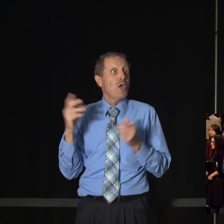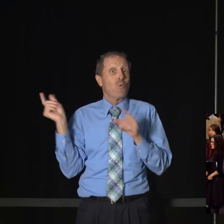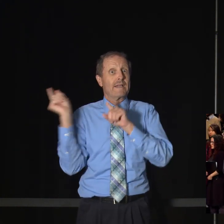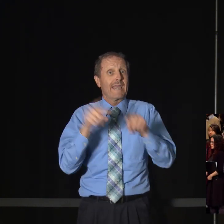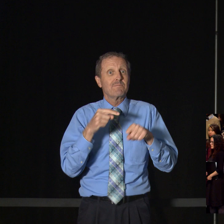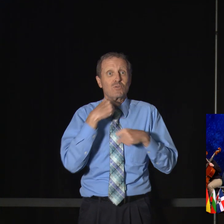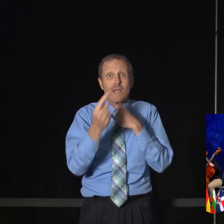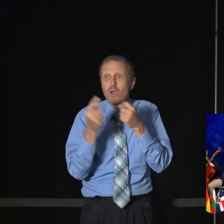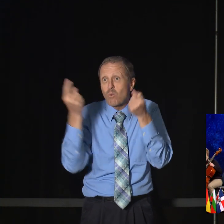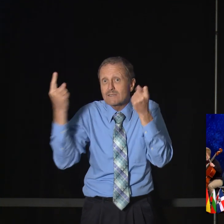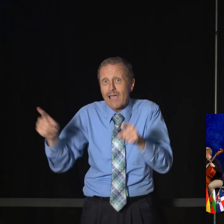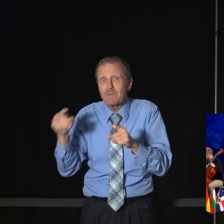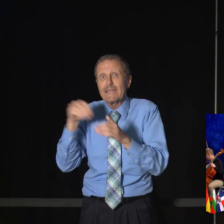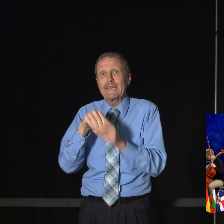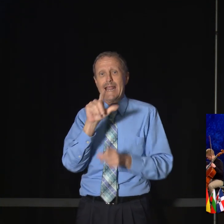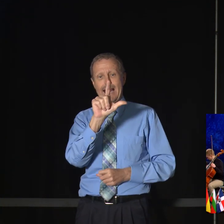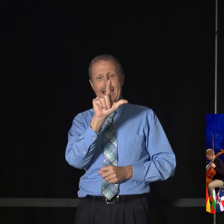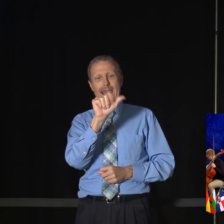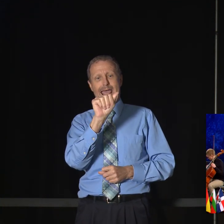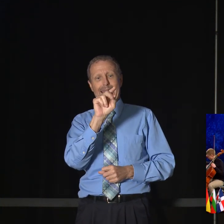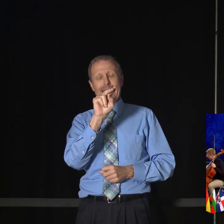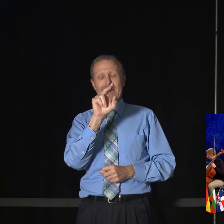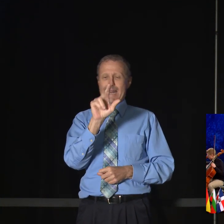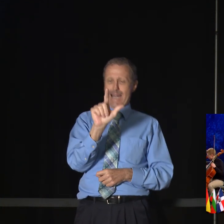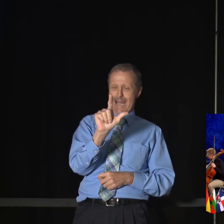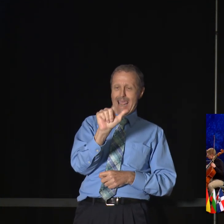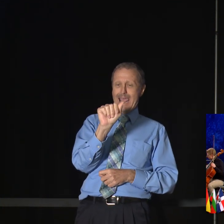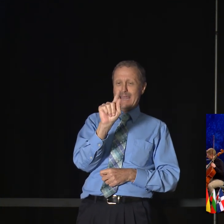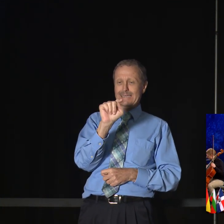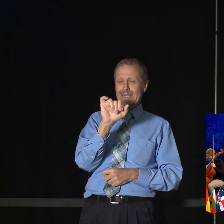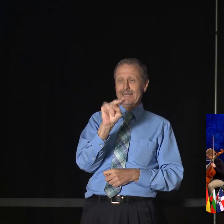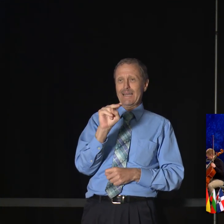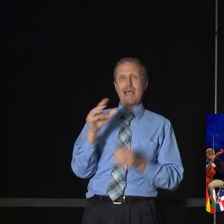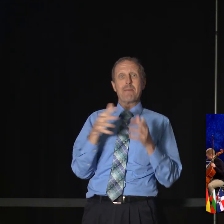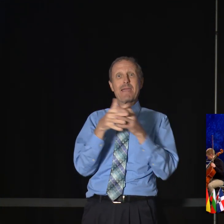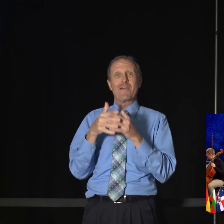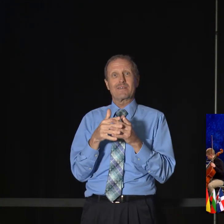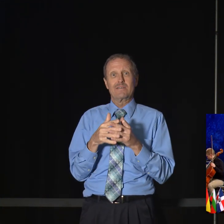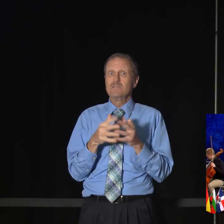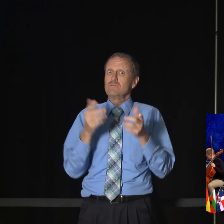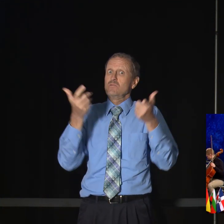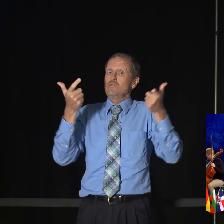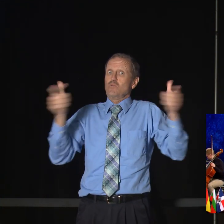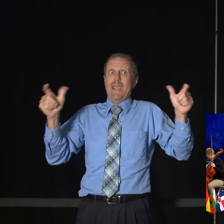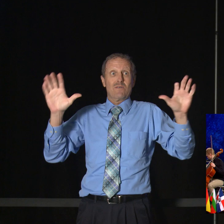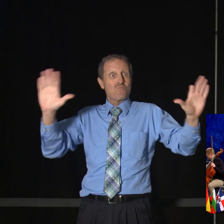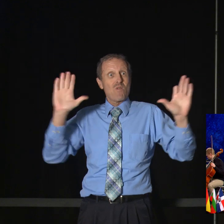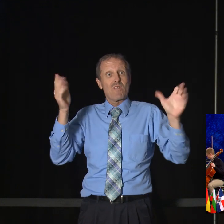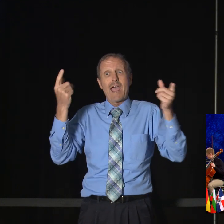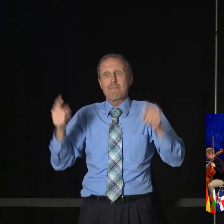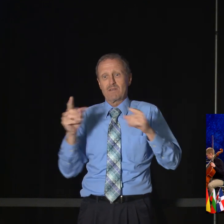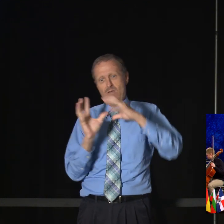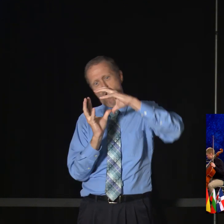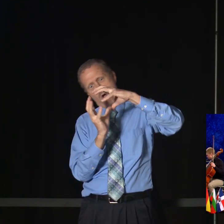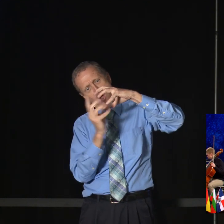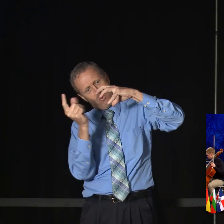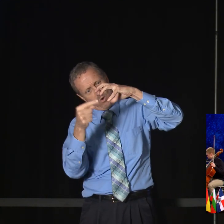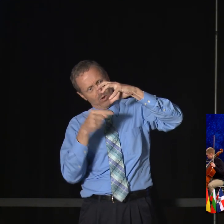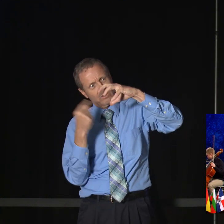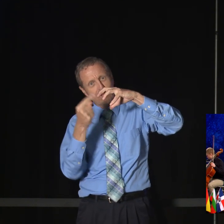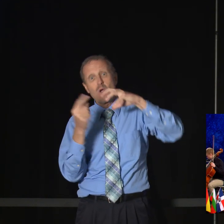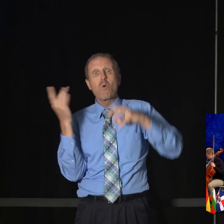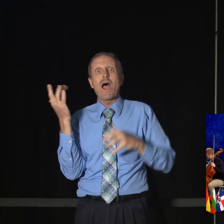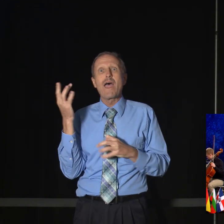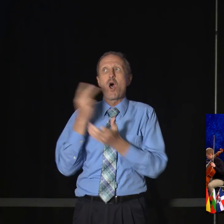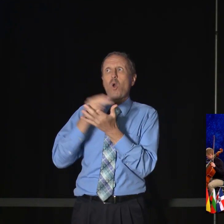what is happening in Latin America. There are great things happening all over the world because the Holy Spirit speaks all